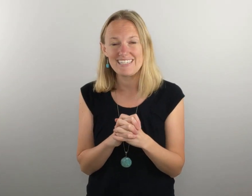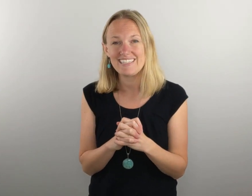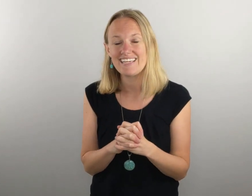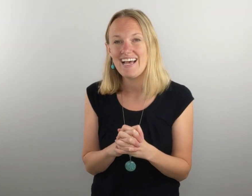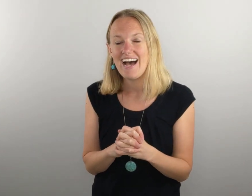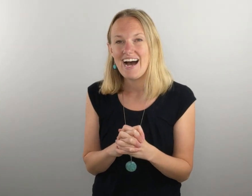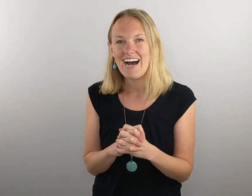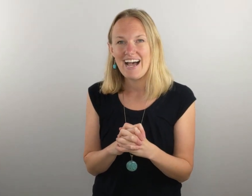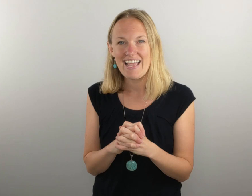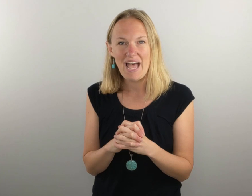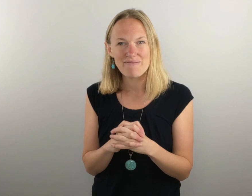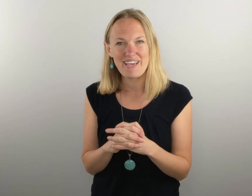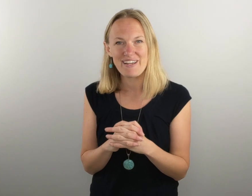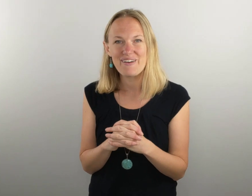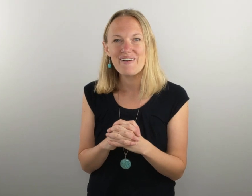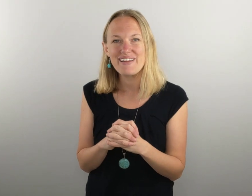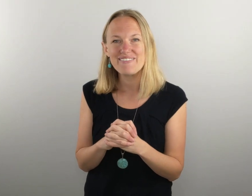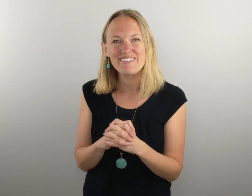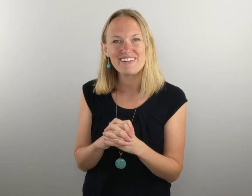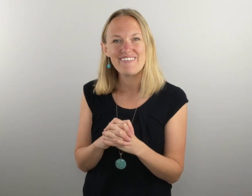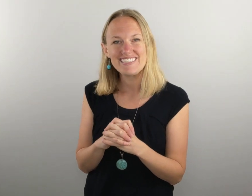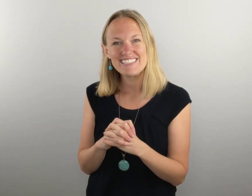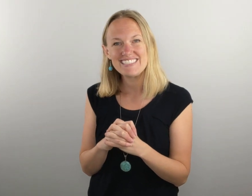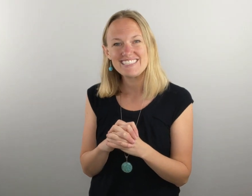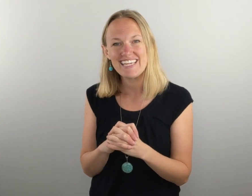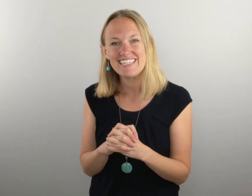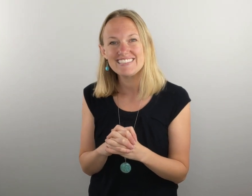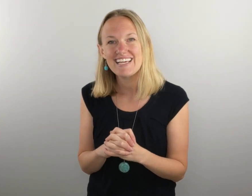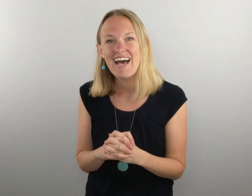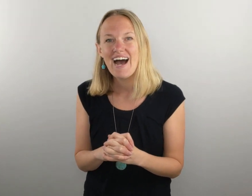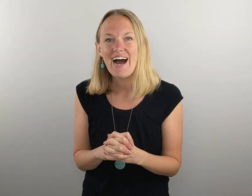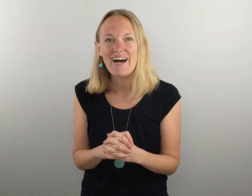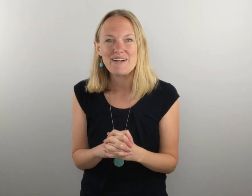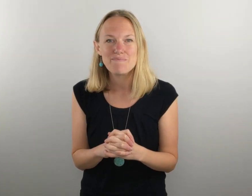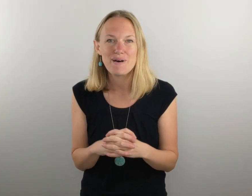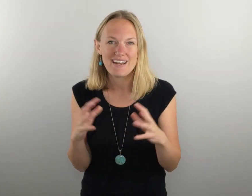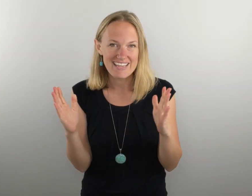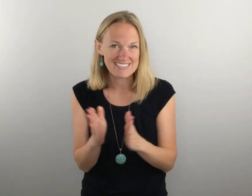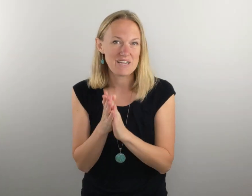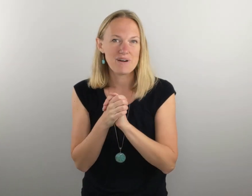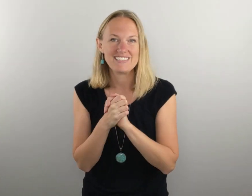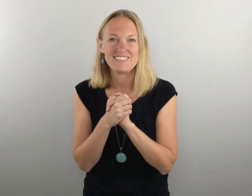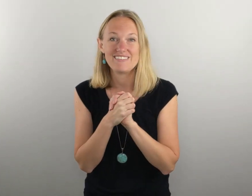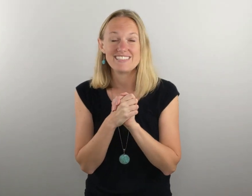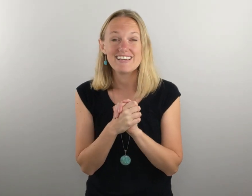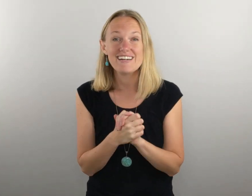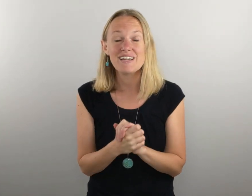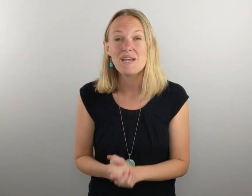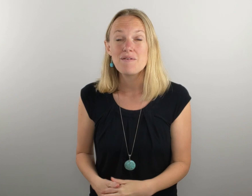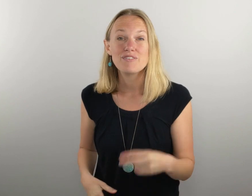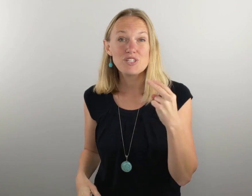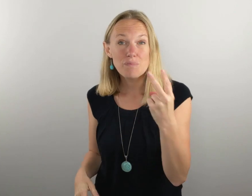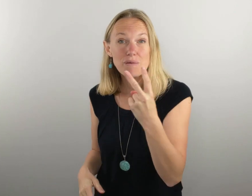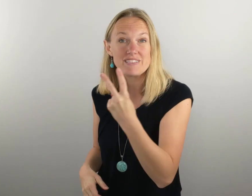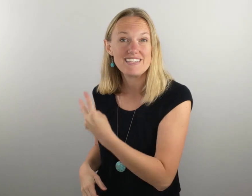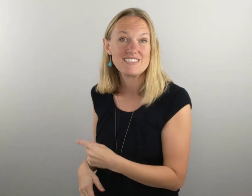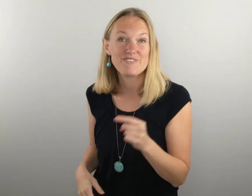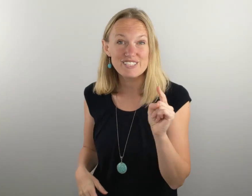it. I am getting quite a few requests these days. But yes, I wanted to do this song for two purposes. First,